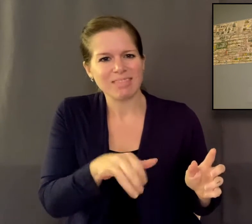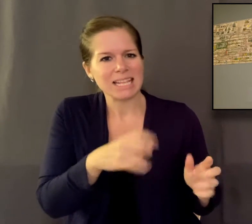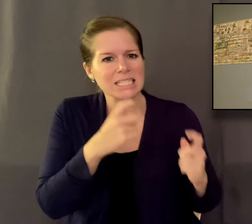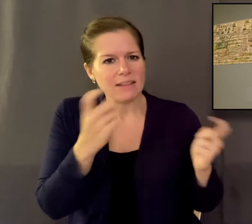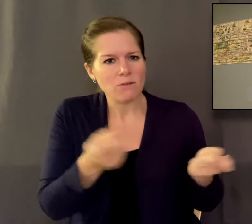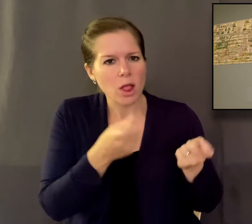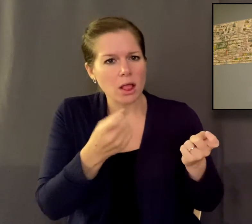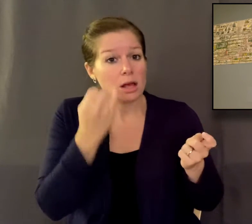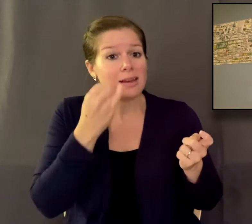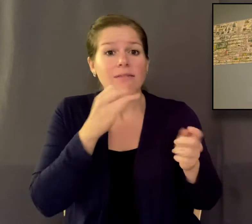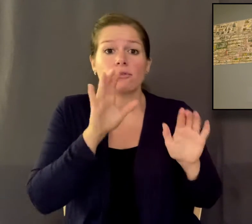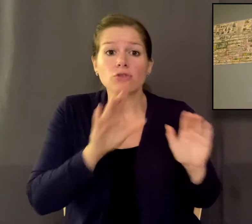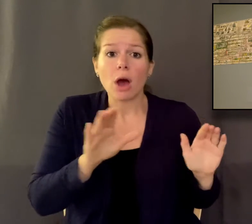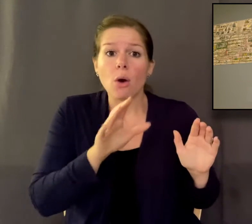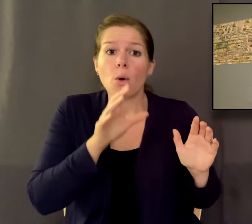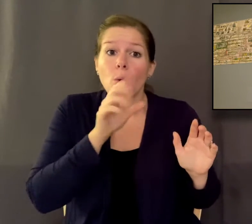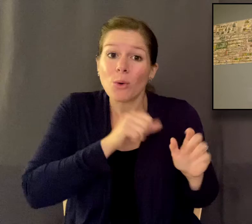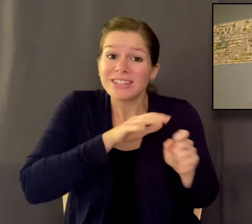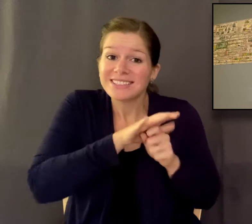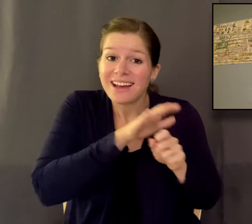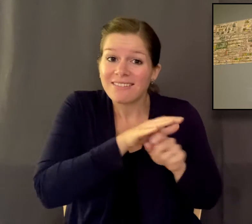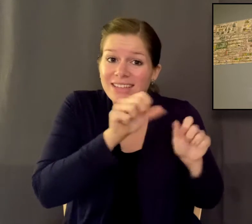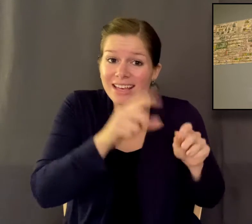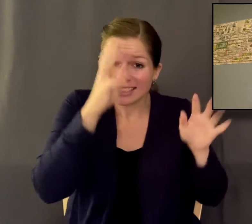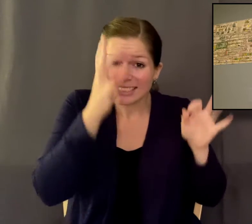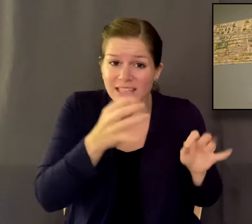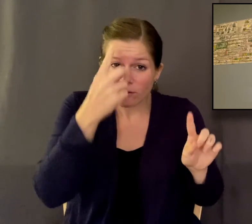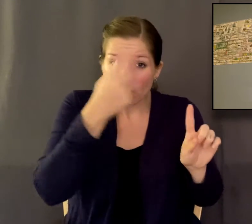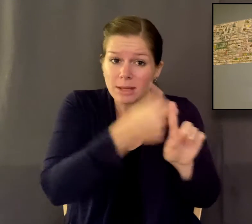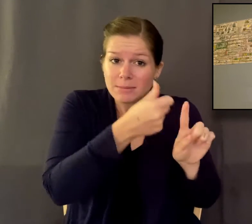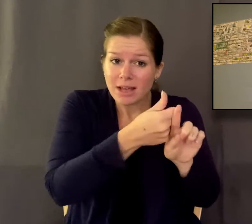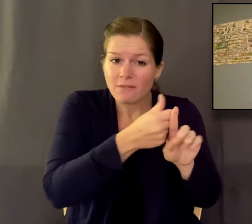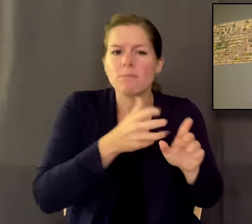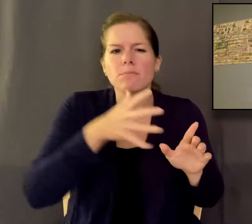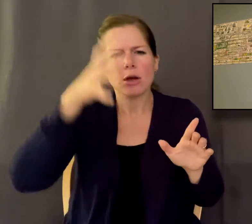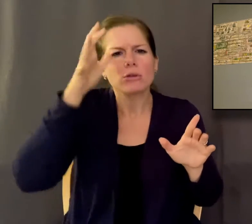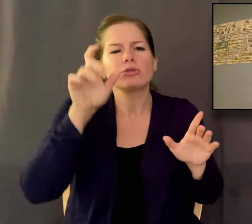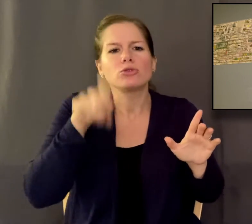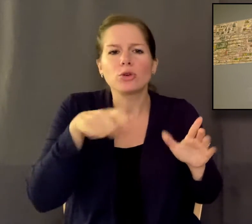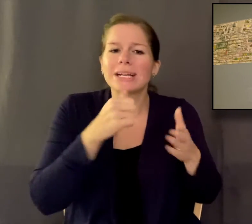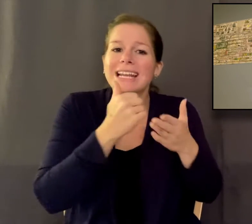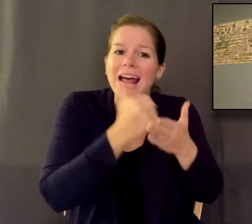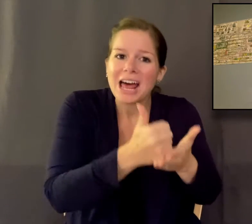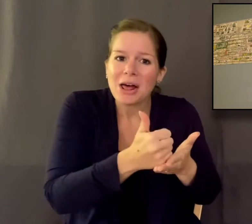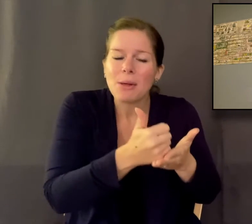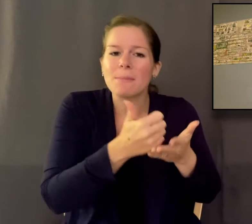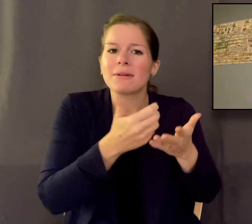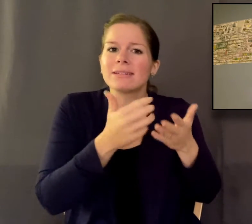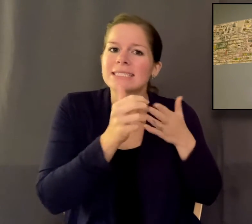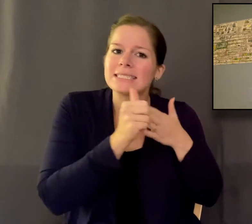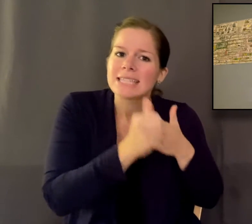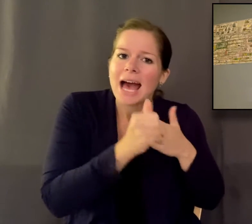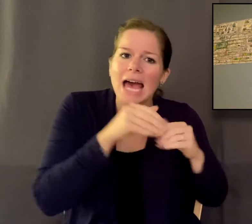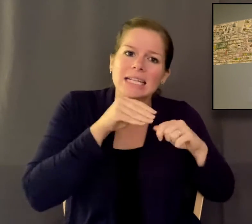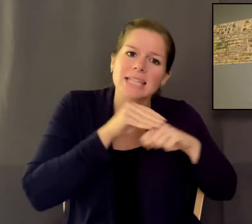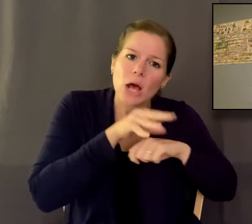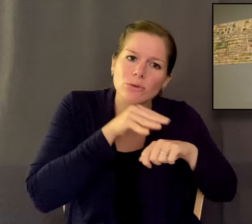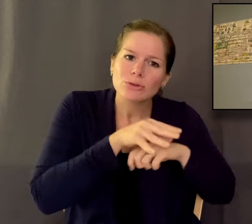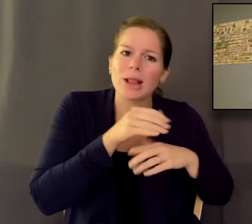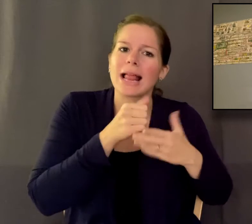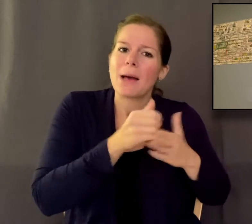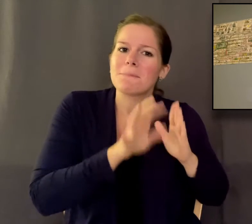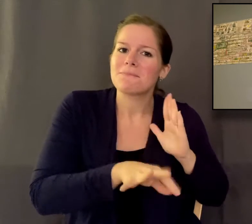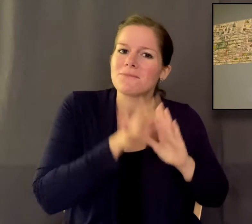once they reach an age where they have the ability to make that decision themselves. Parents should help to give guidance and